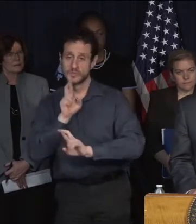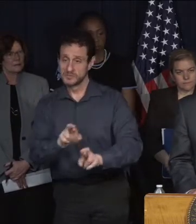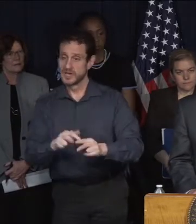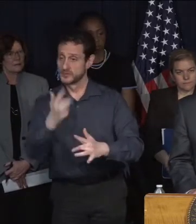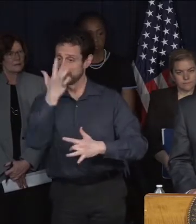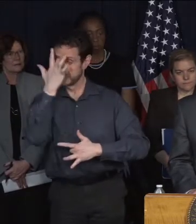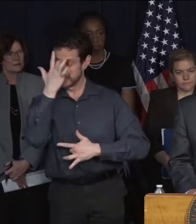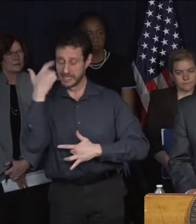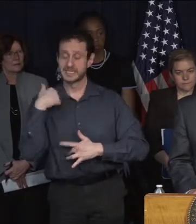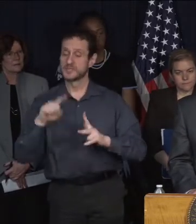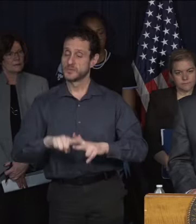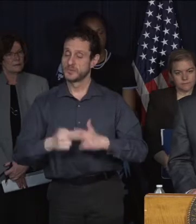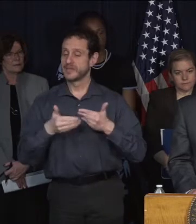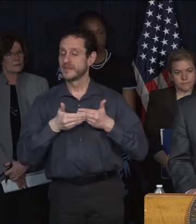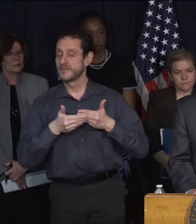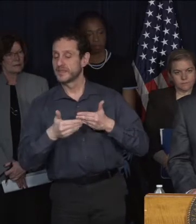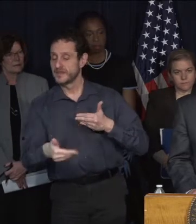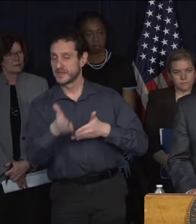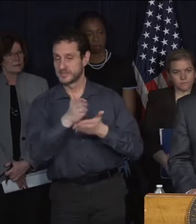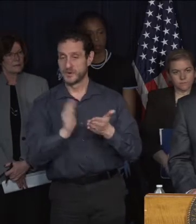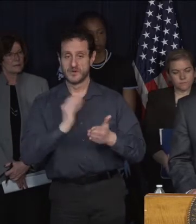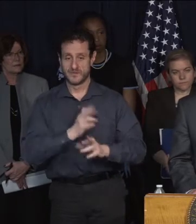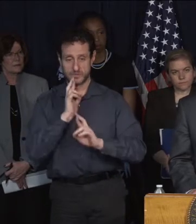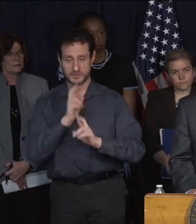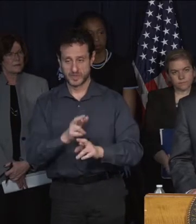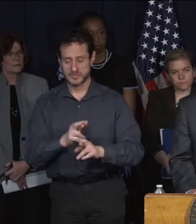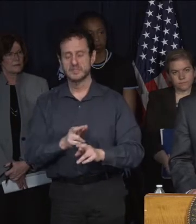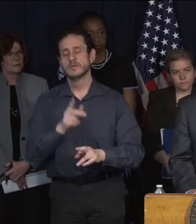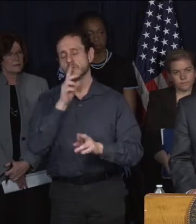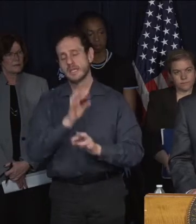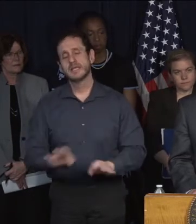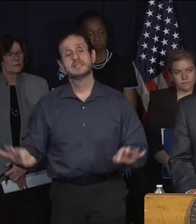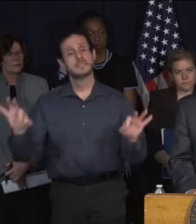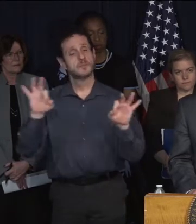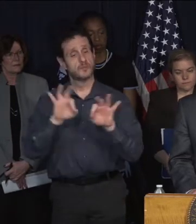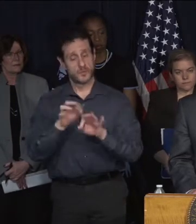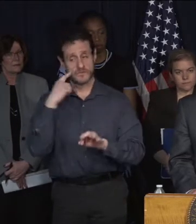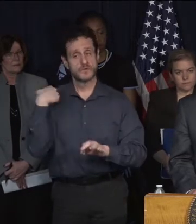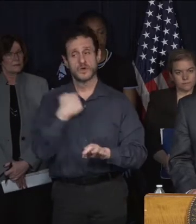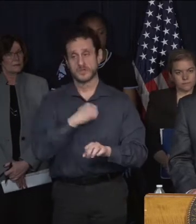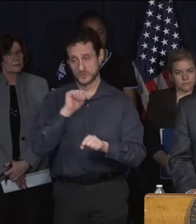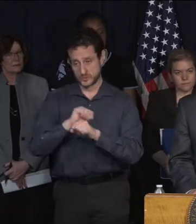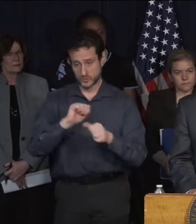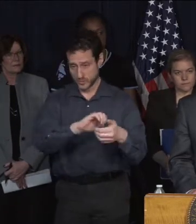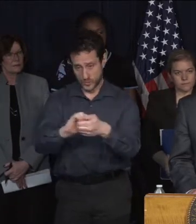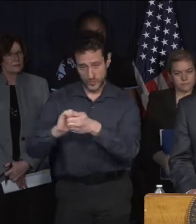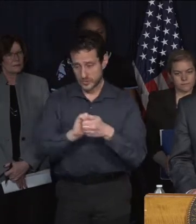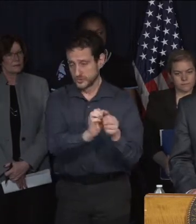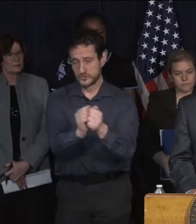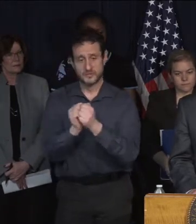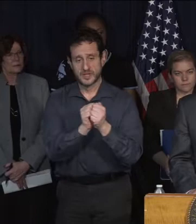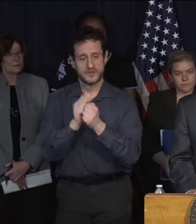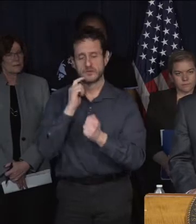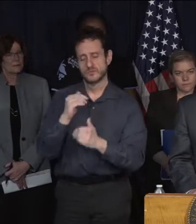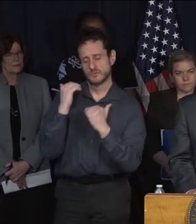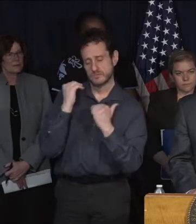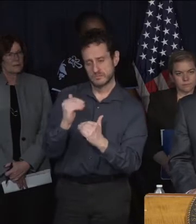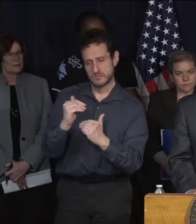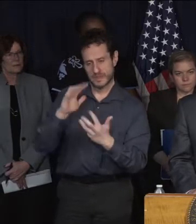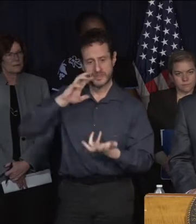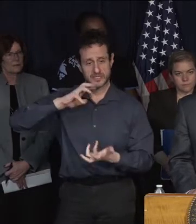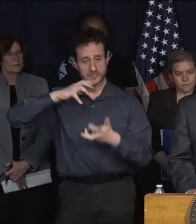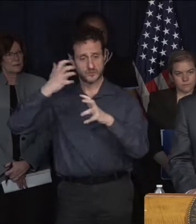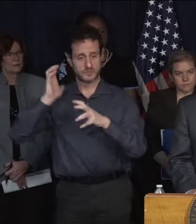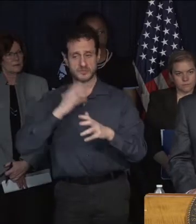we enter the next phase of our response, it will be critical for us to work together to minimize the disruption to our